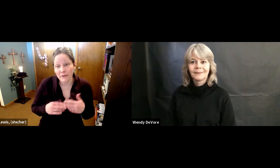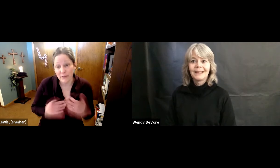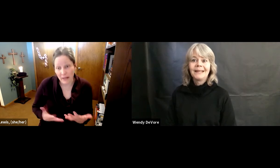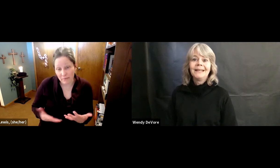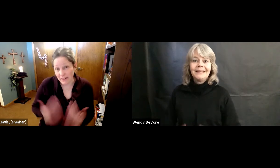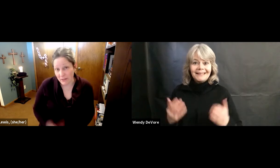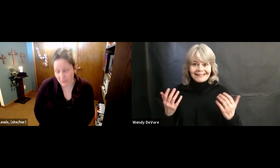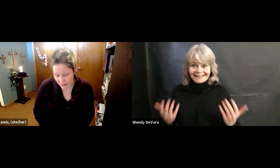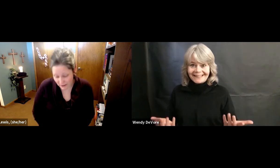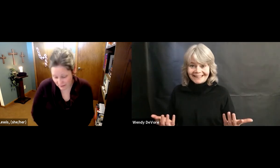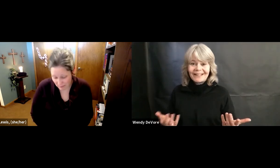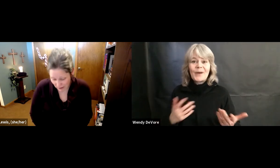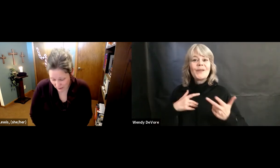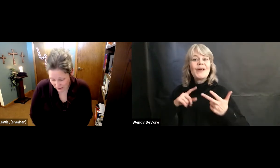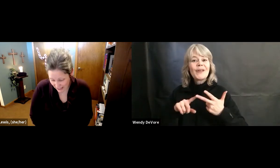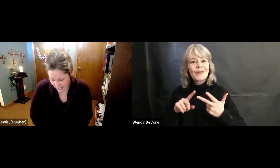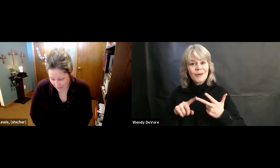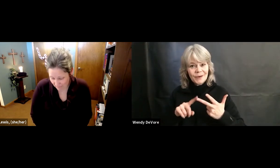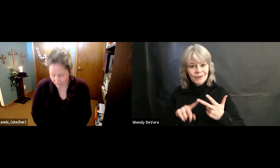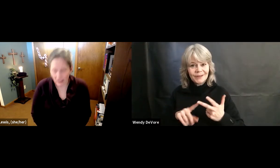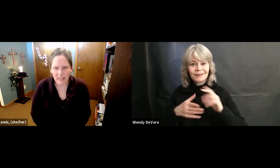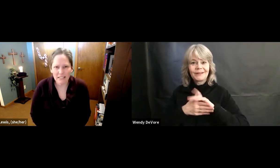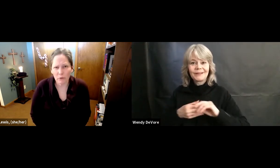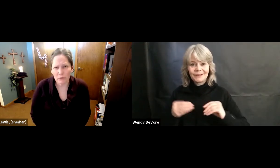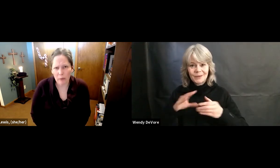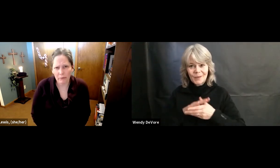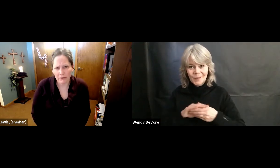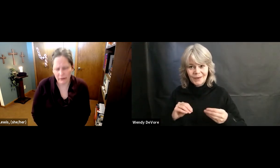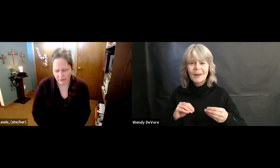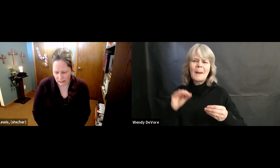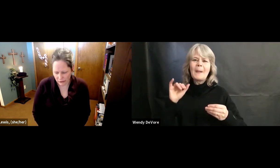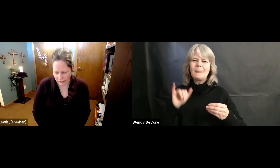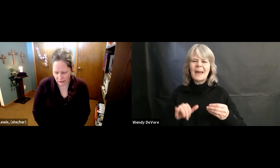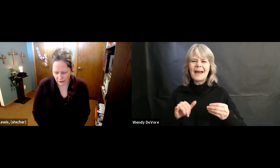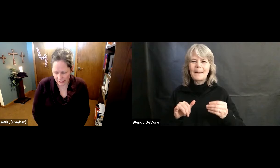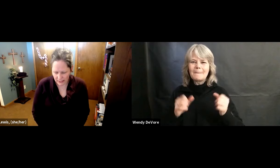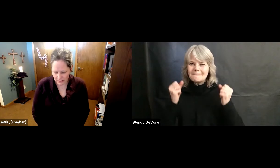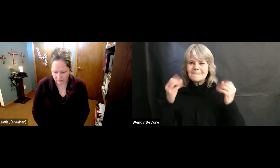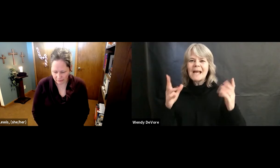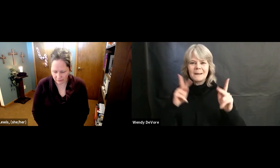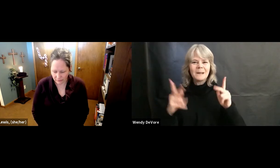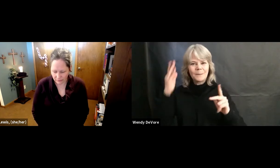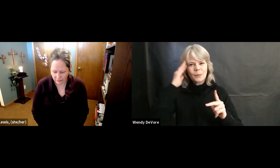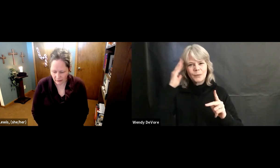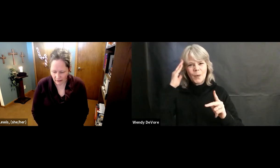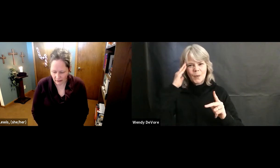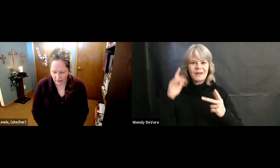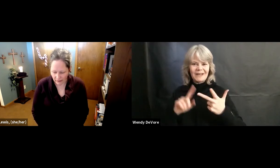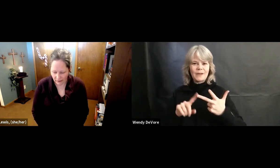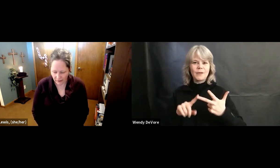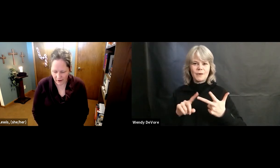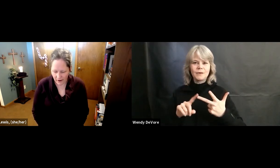So, okay, then the third parable today, it's the most popular of these three stories.